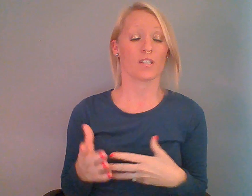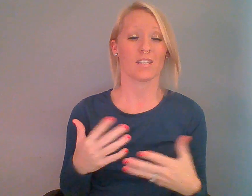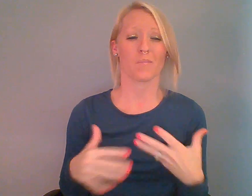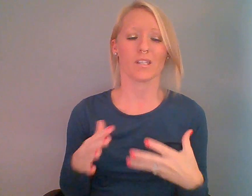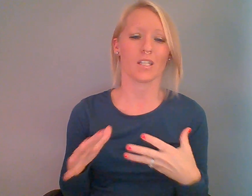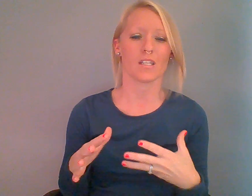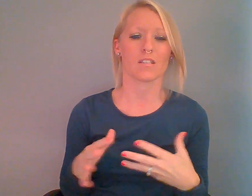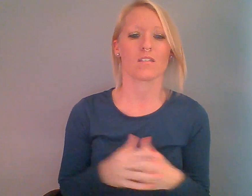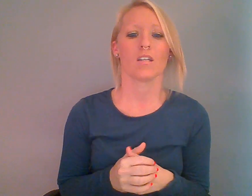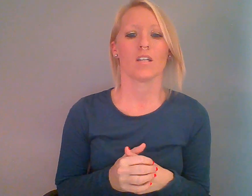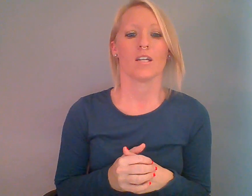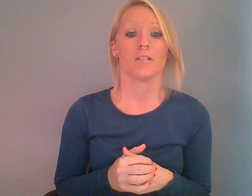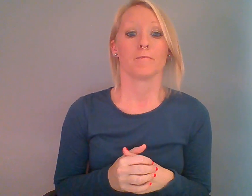saying something like this.